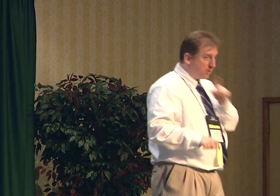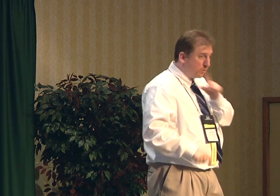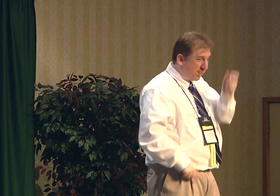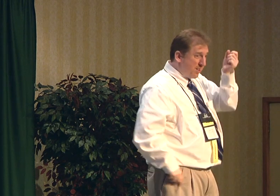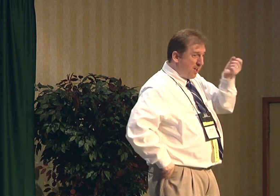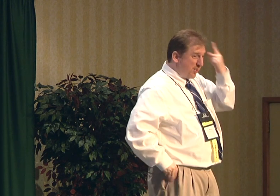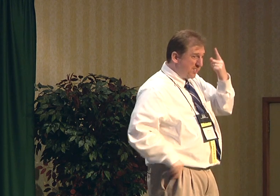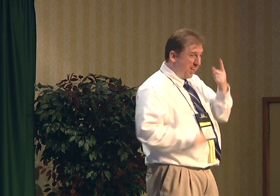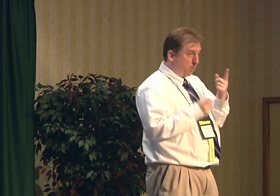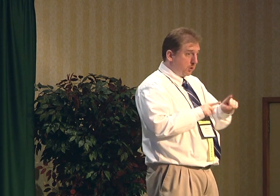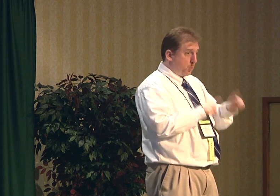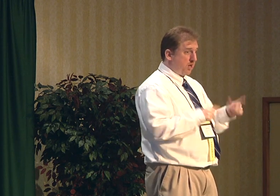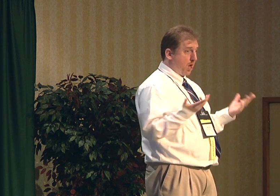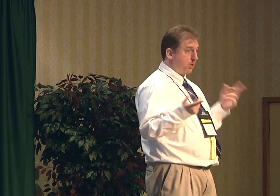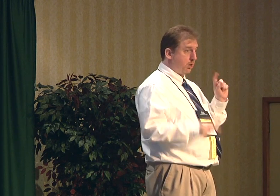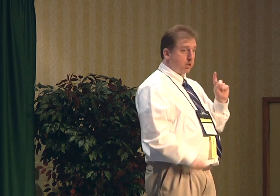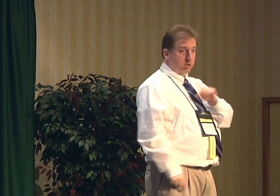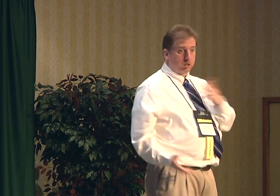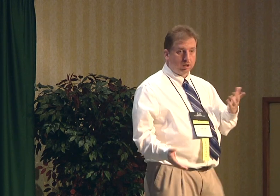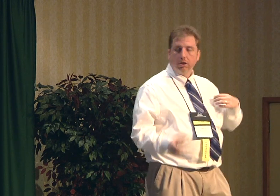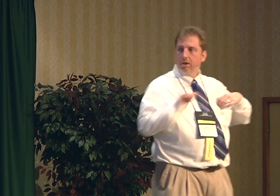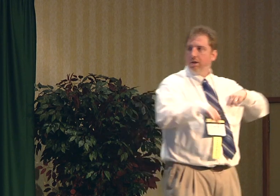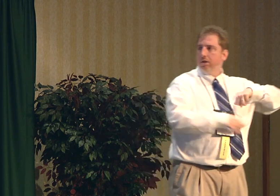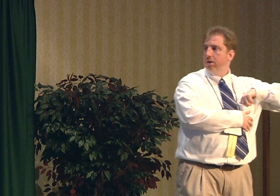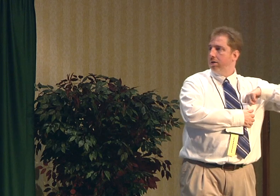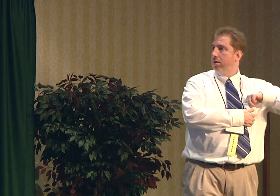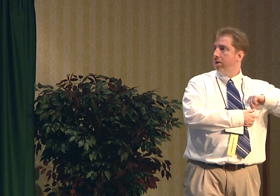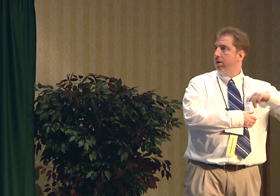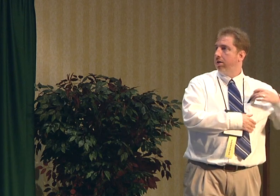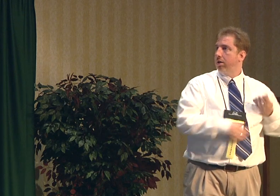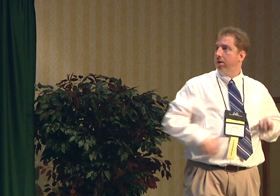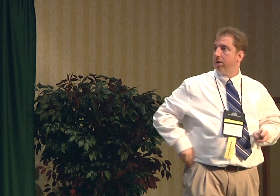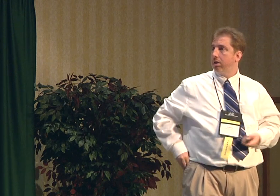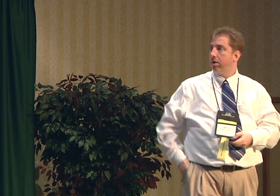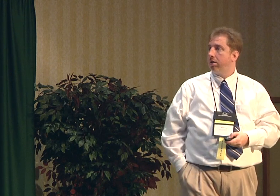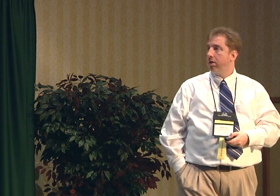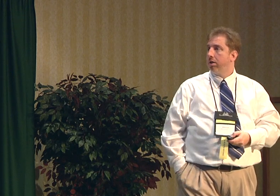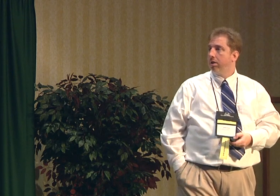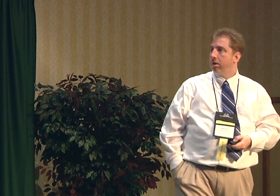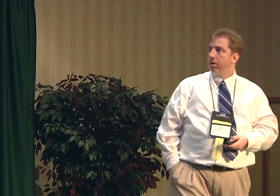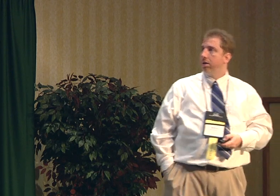have very dire impact on the patient's understanding about their own health care.